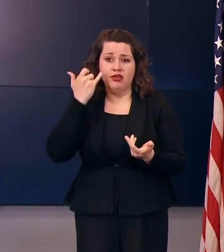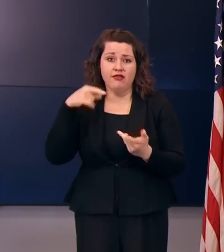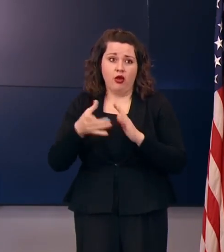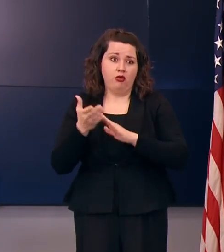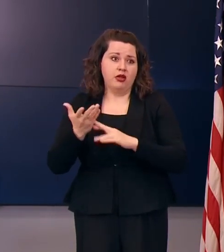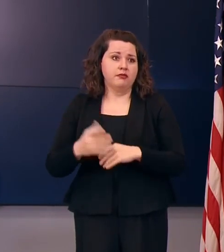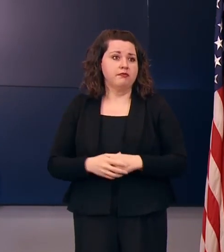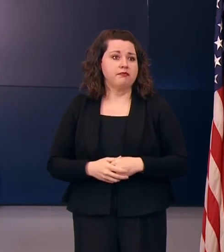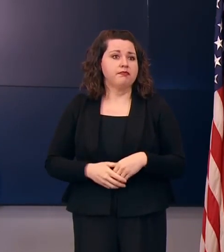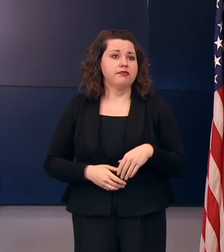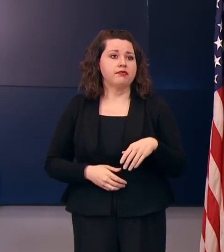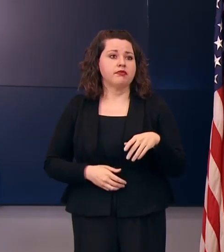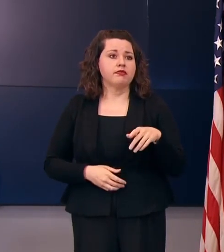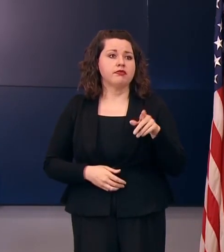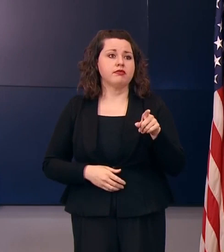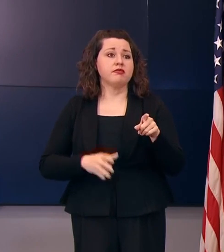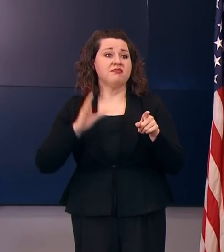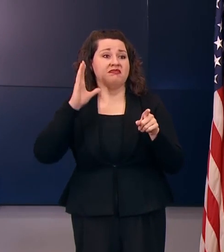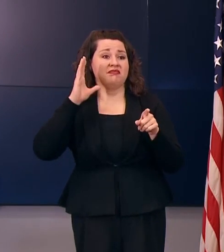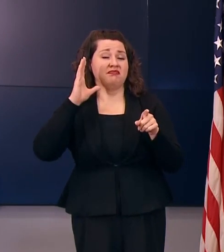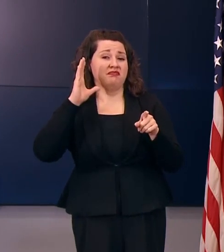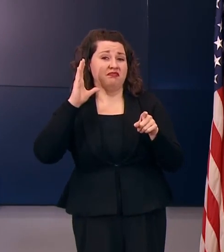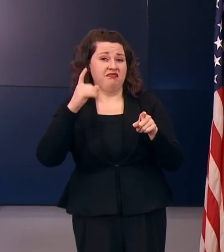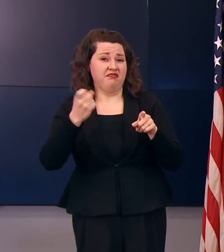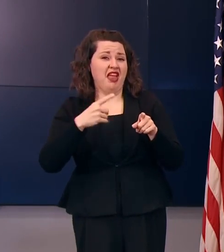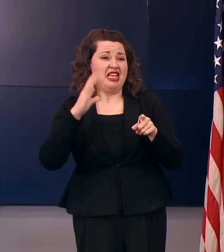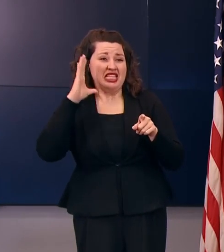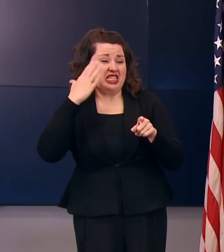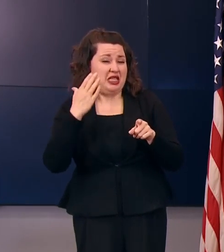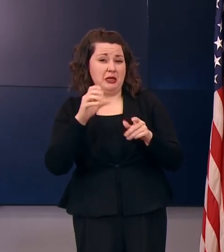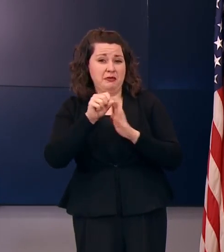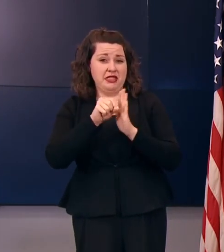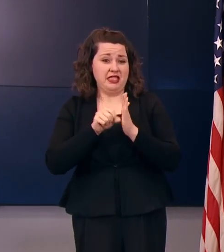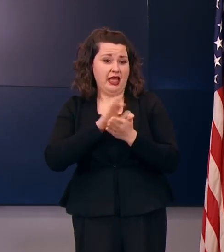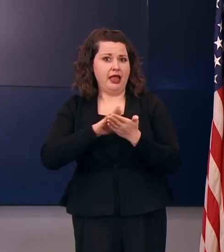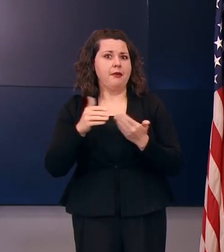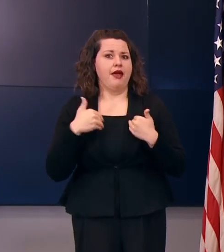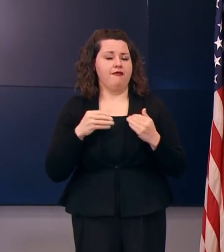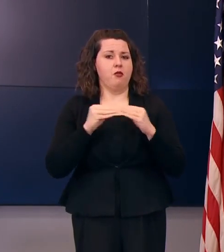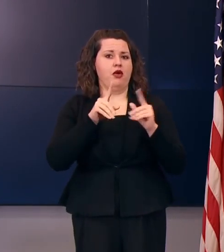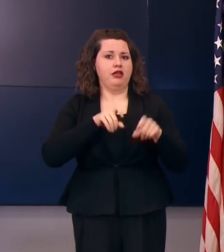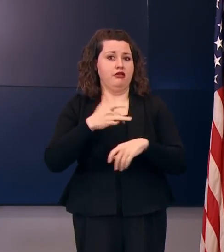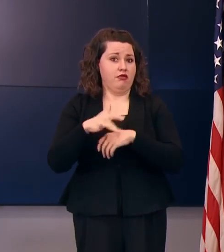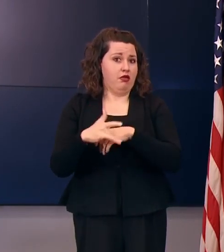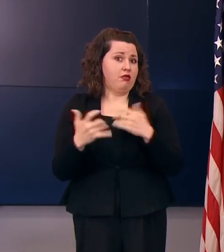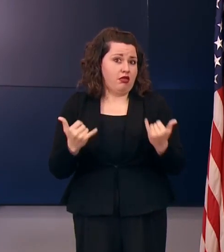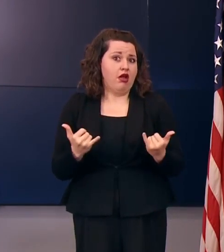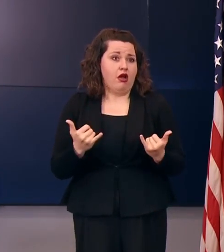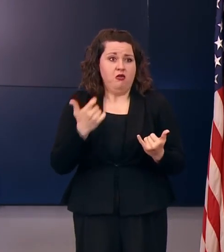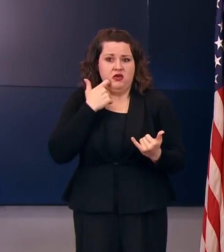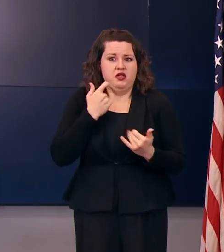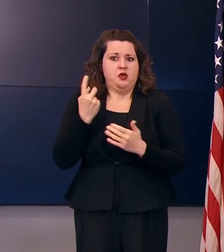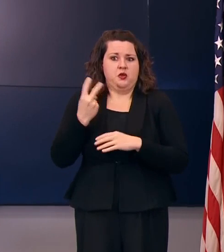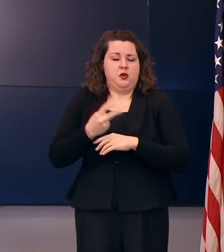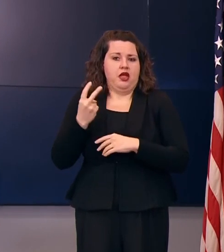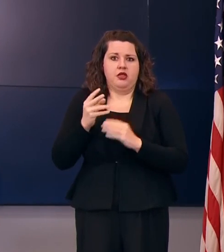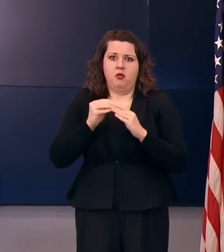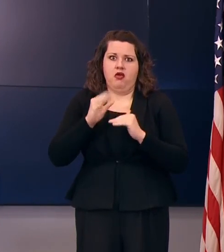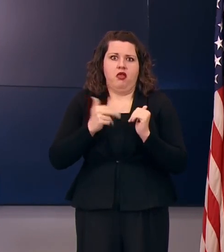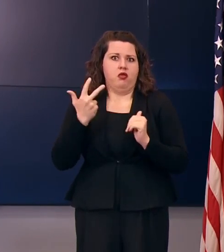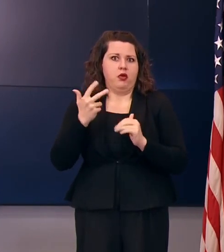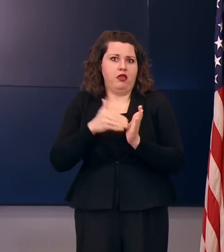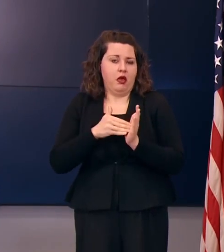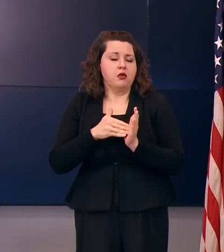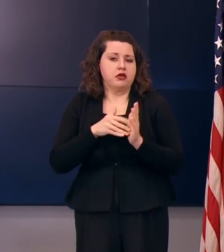running. It seems like at least the state lab has more tests on hand. I mean, we've seen the past 2 days, you've said more than